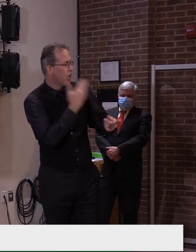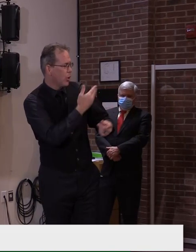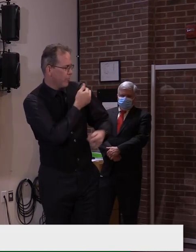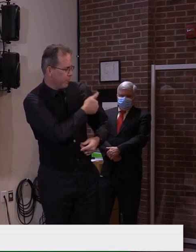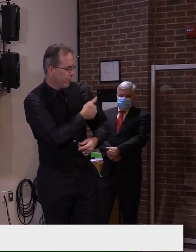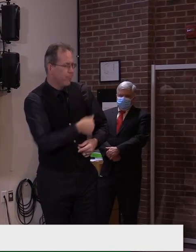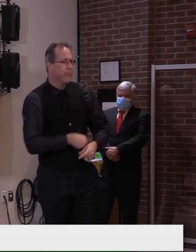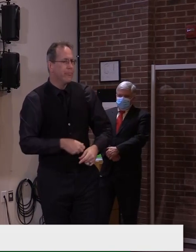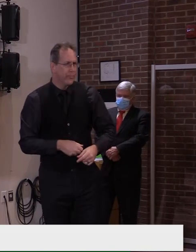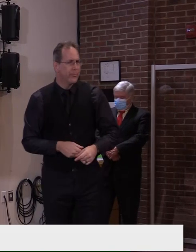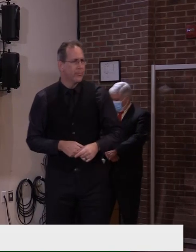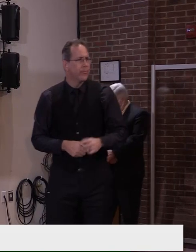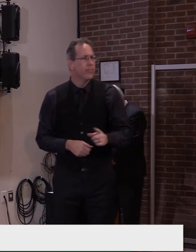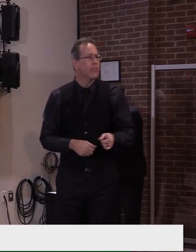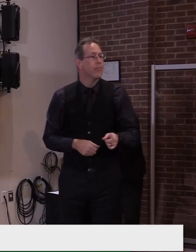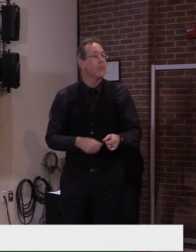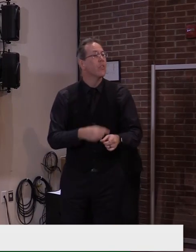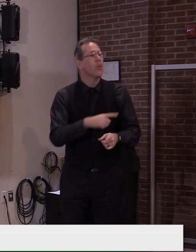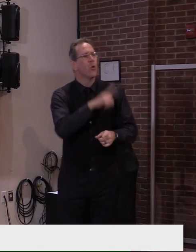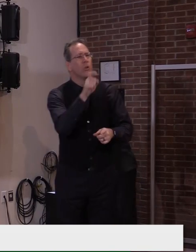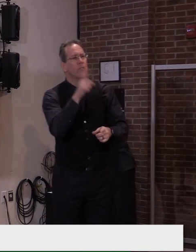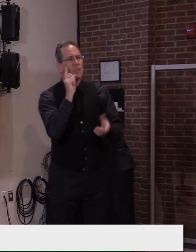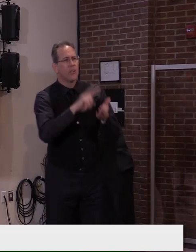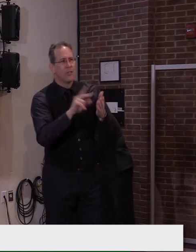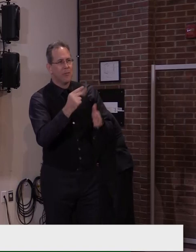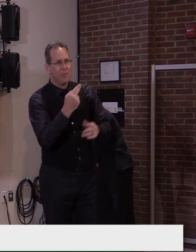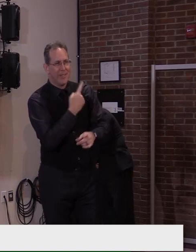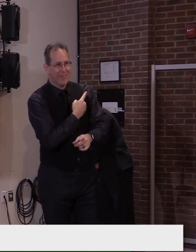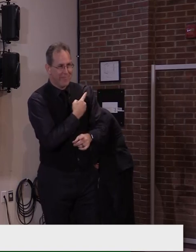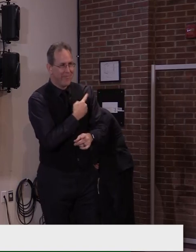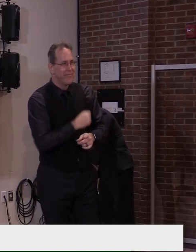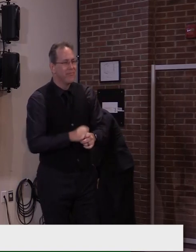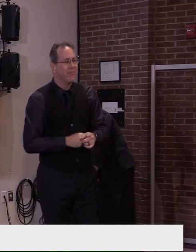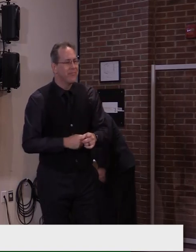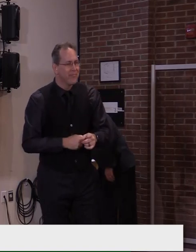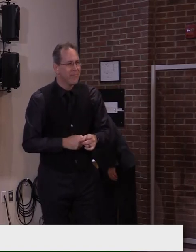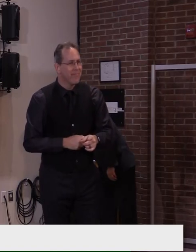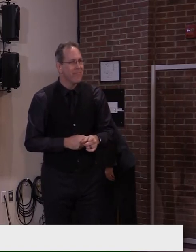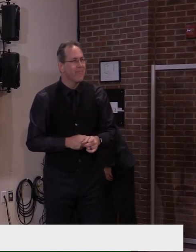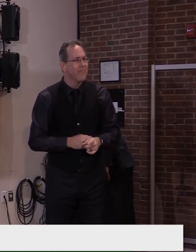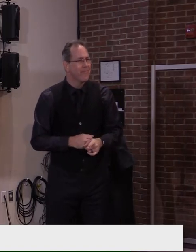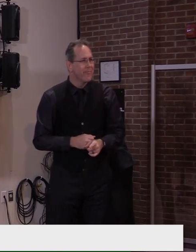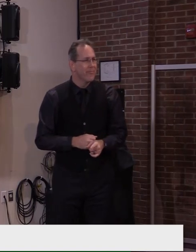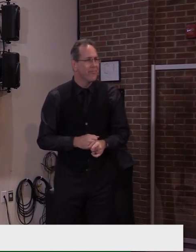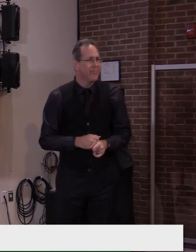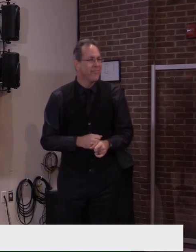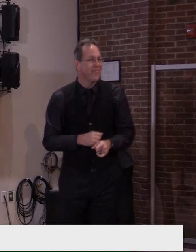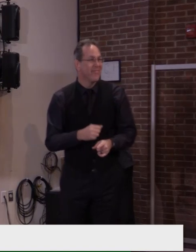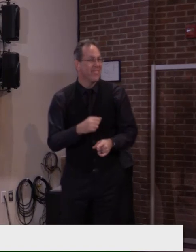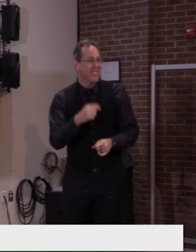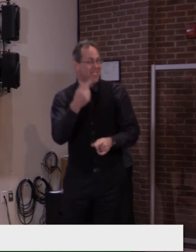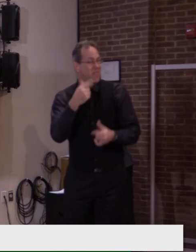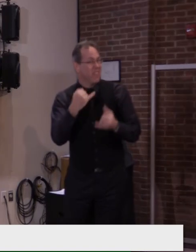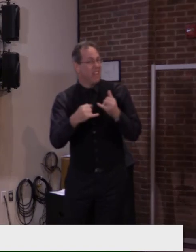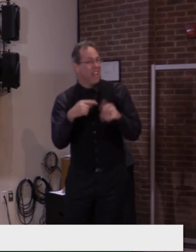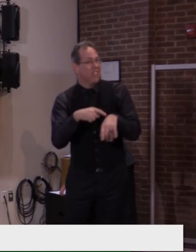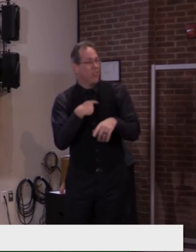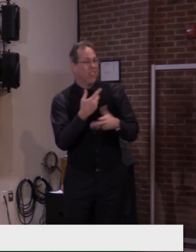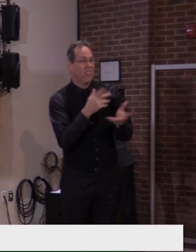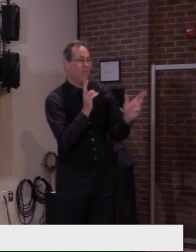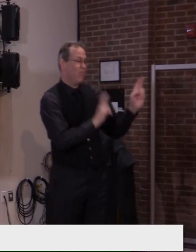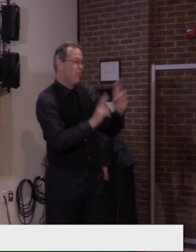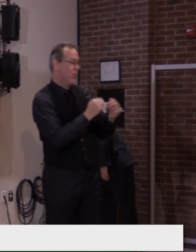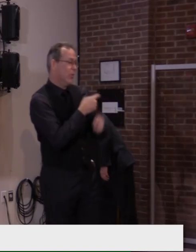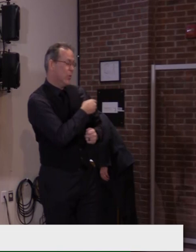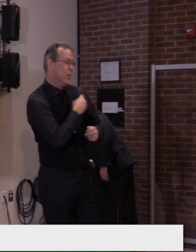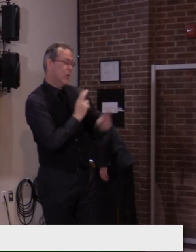Secretary Smith, I wanted to ask, since this is probably the last time we get to talk, what's the status of the internal investigation you called